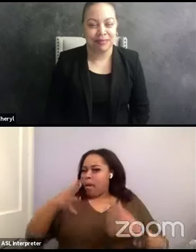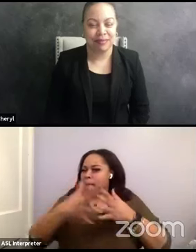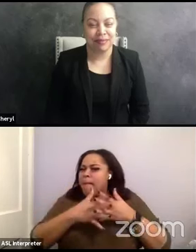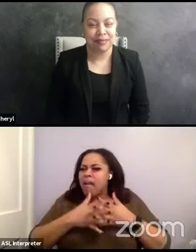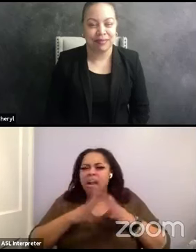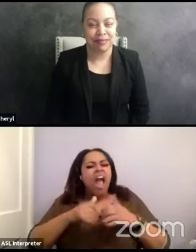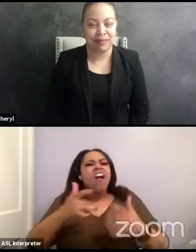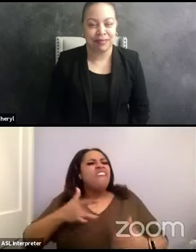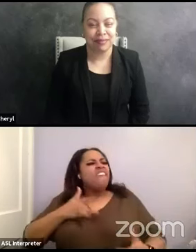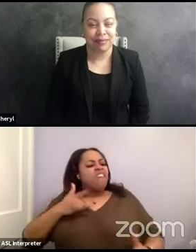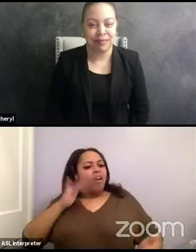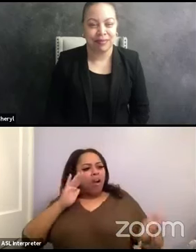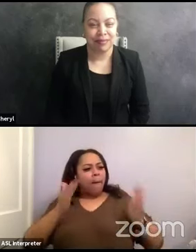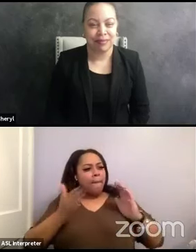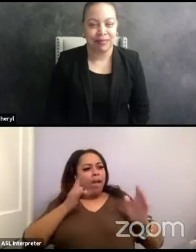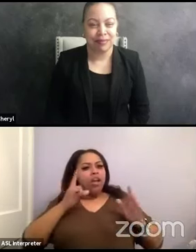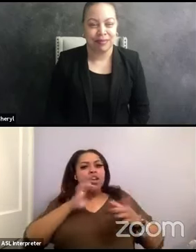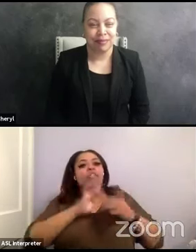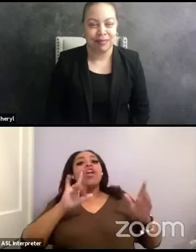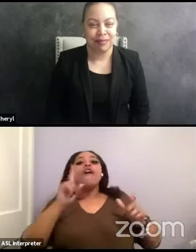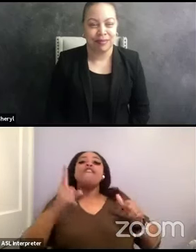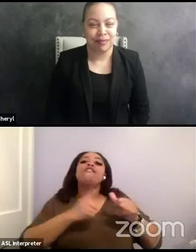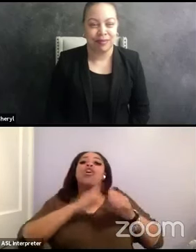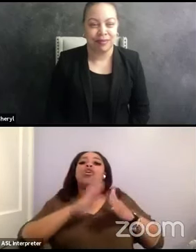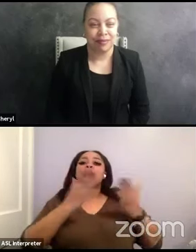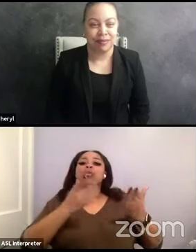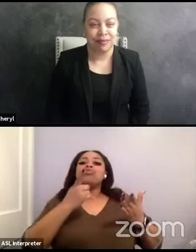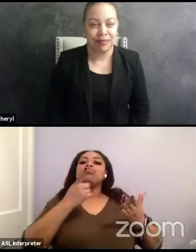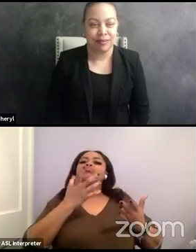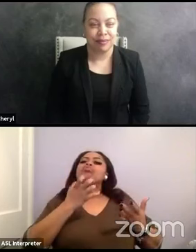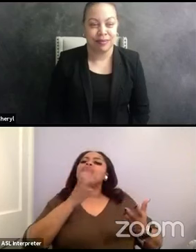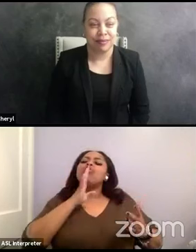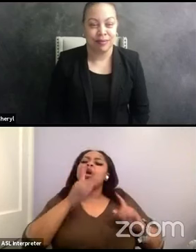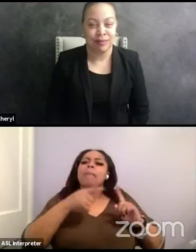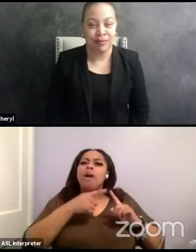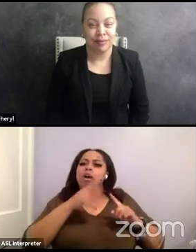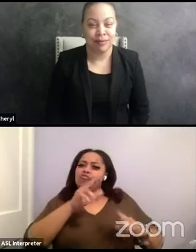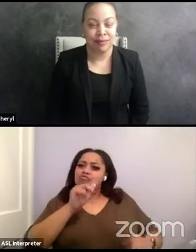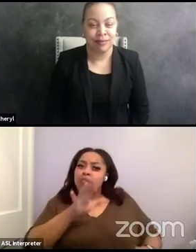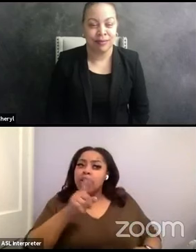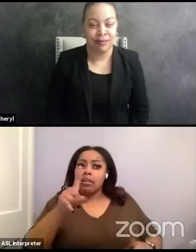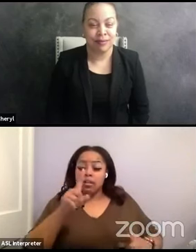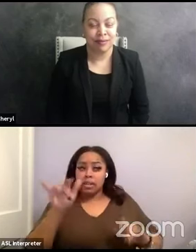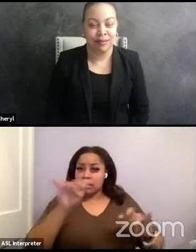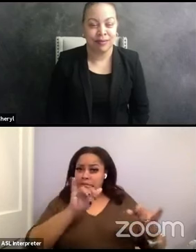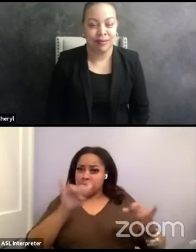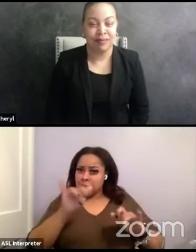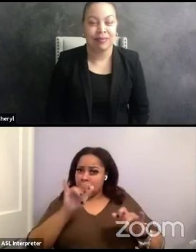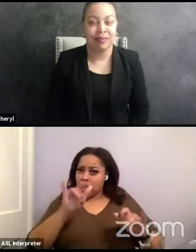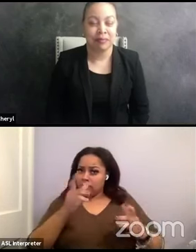feel in comparison to the release of your first book, So You Want to Talk About Race? Are these two books in conversation with one another?